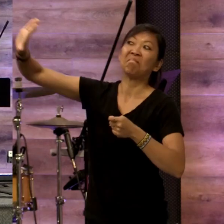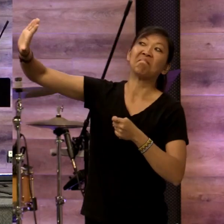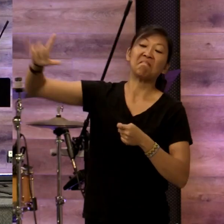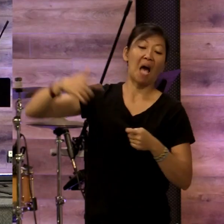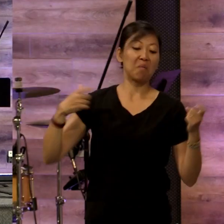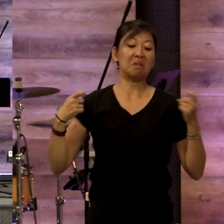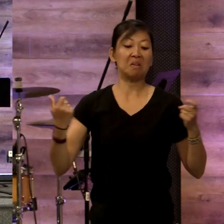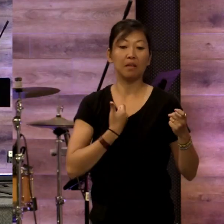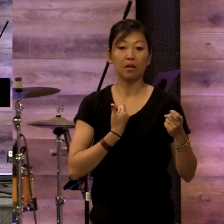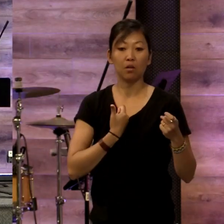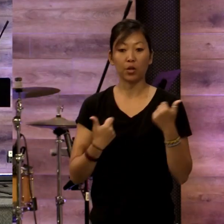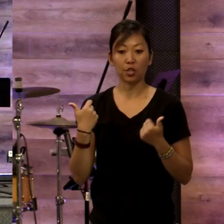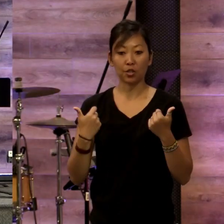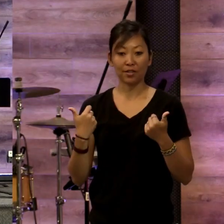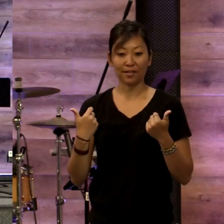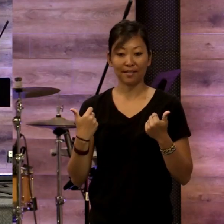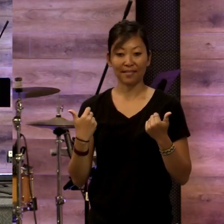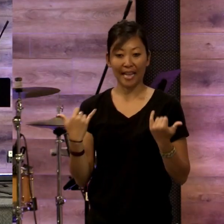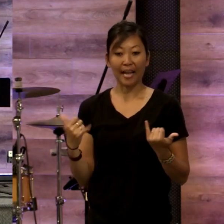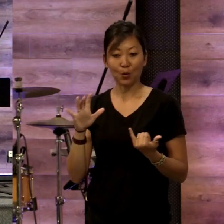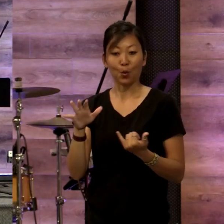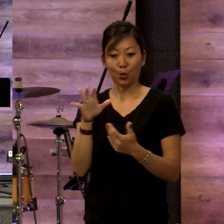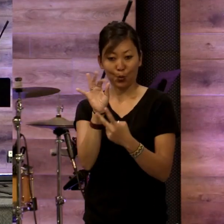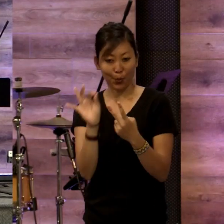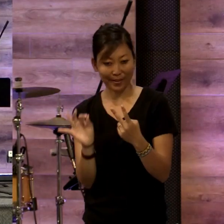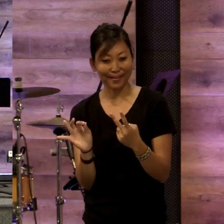Or do I entrust myself to God?